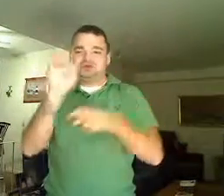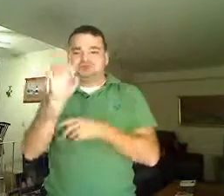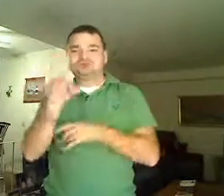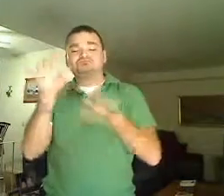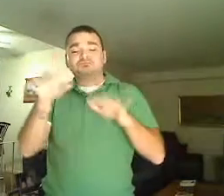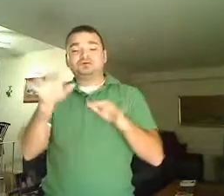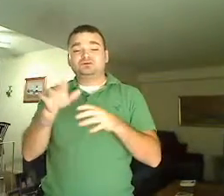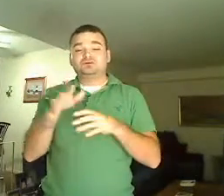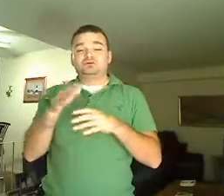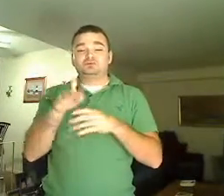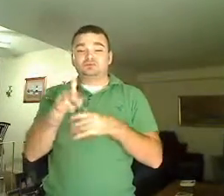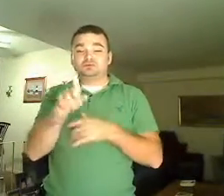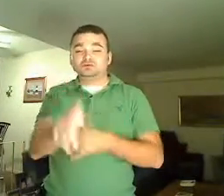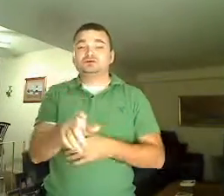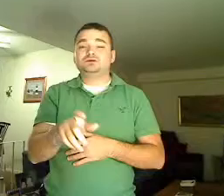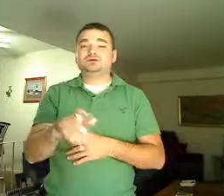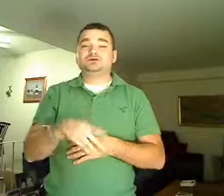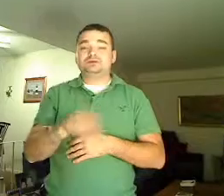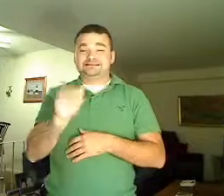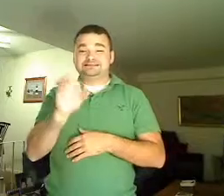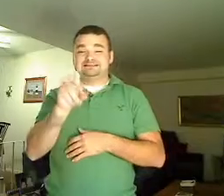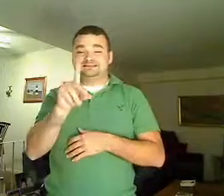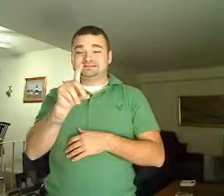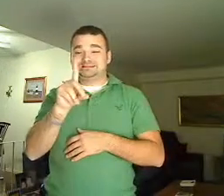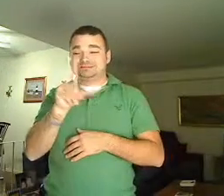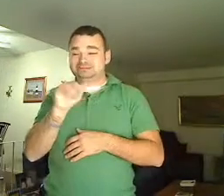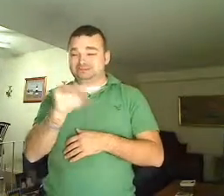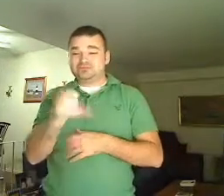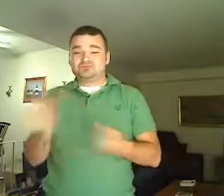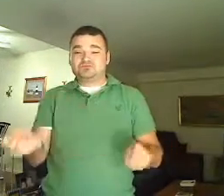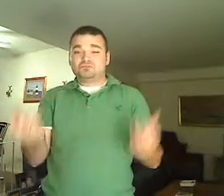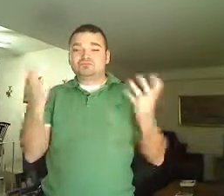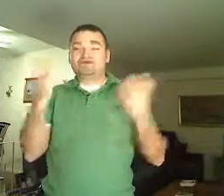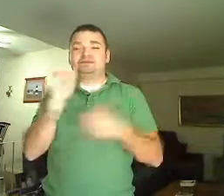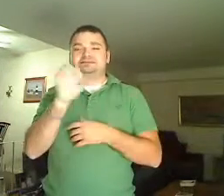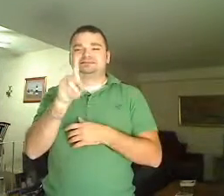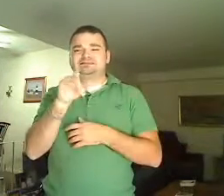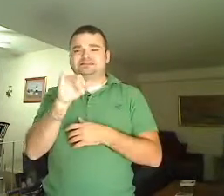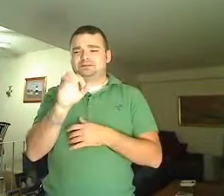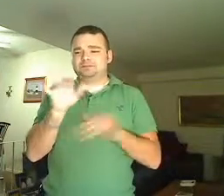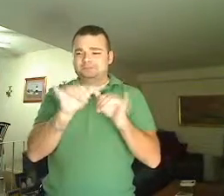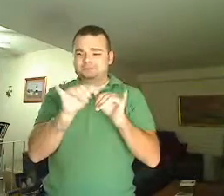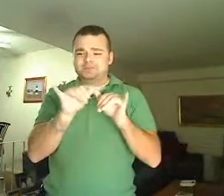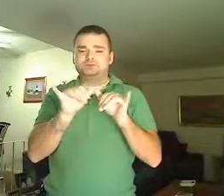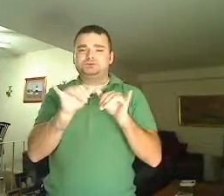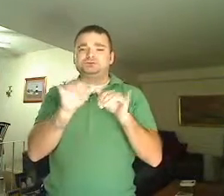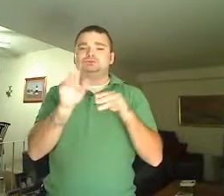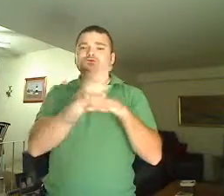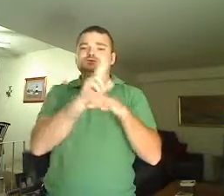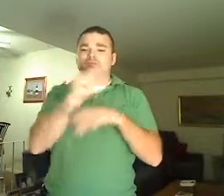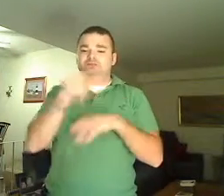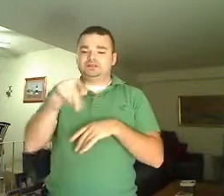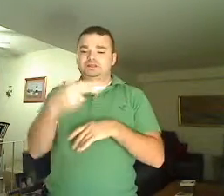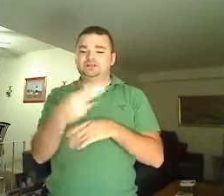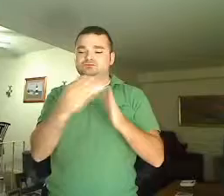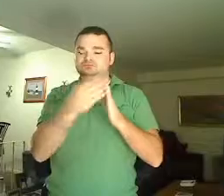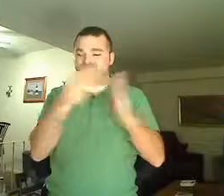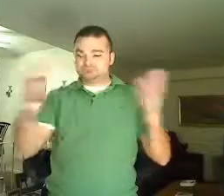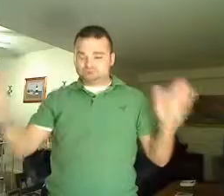how acidic is acid rain? Acidity is measured using a scale called the pH scale. This